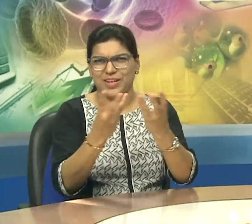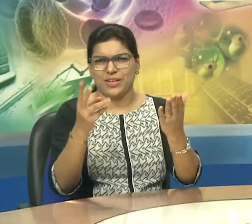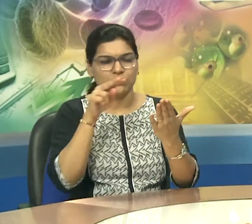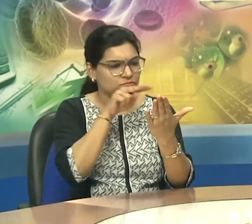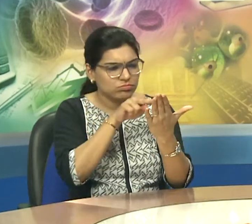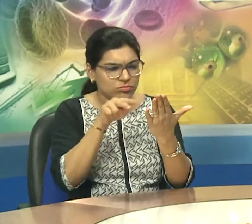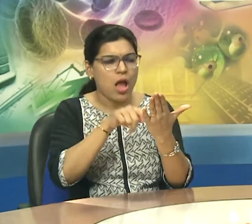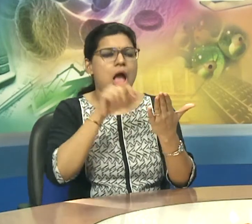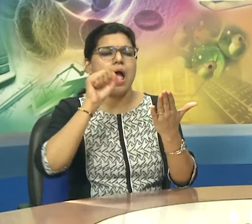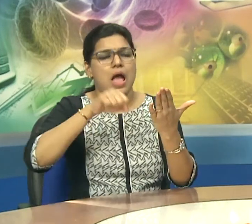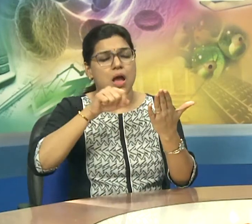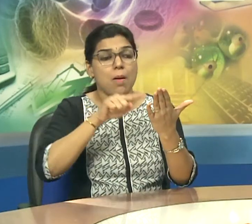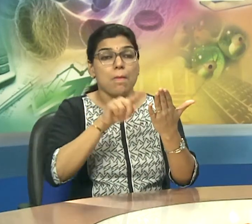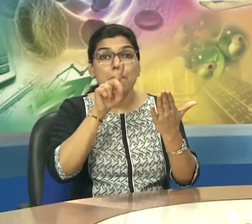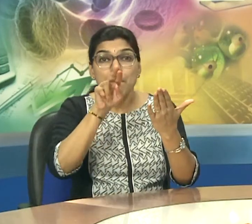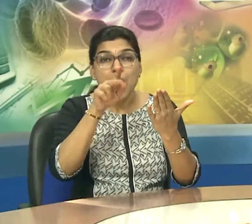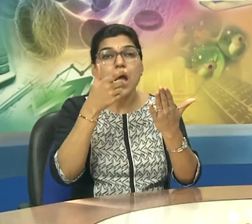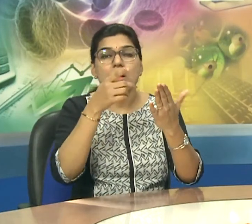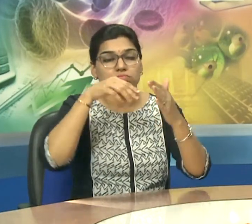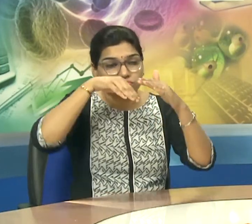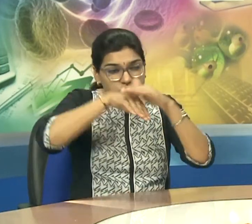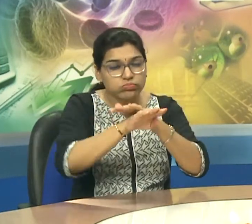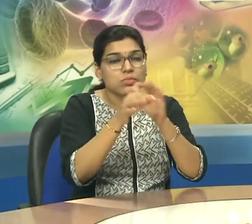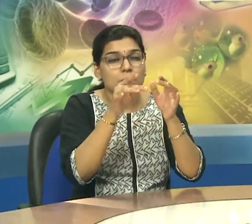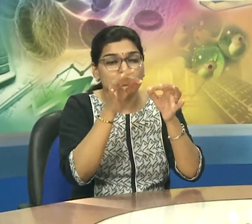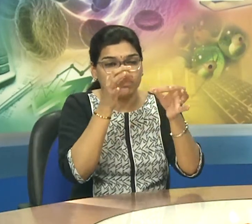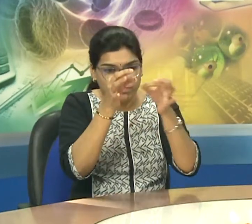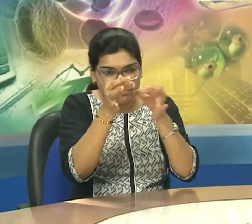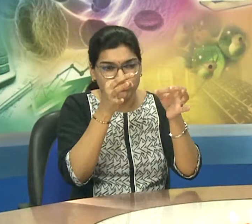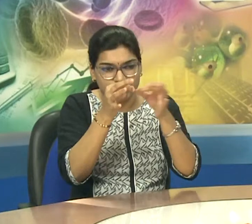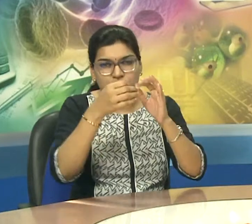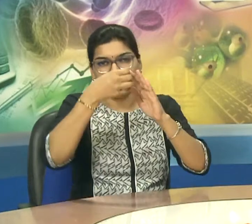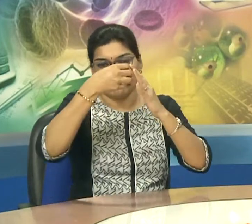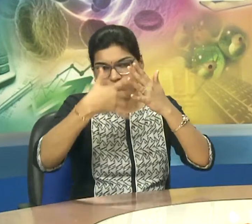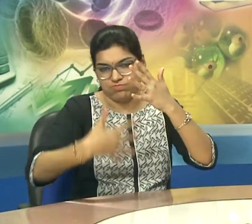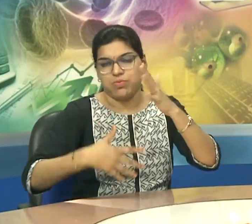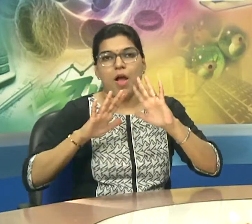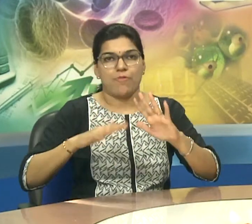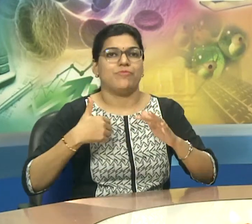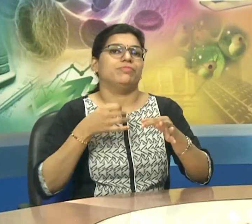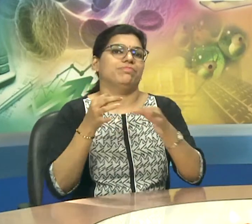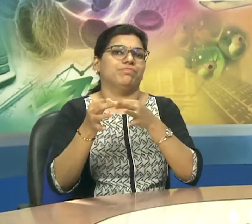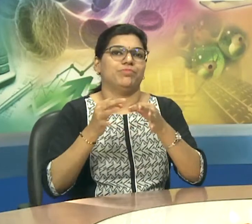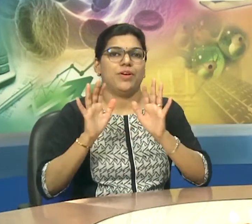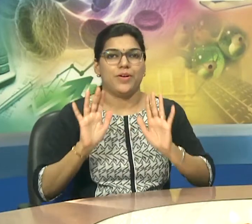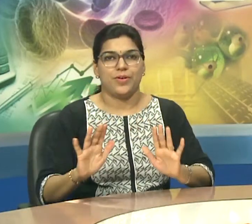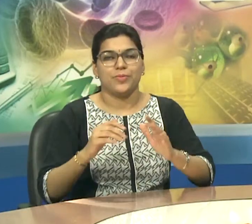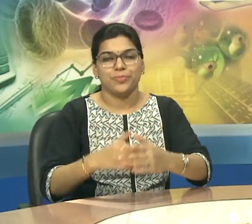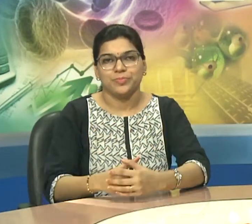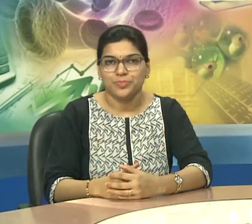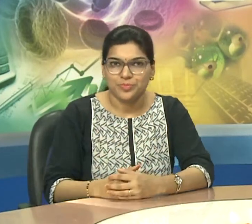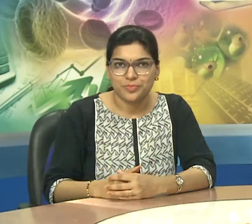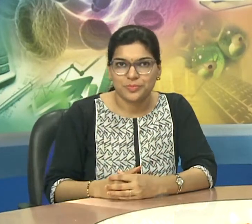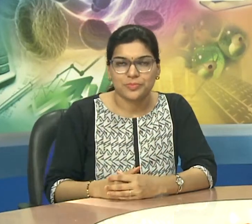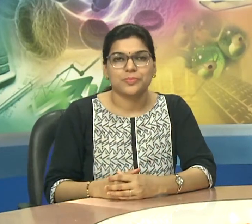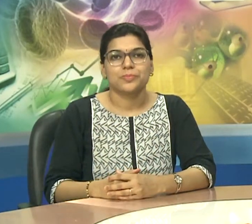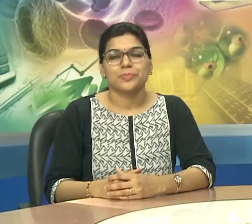seen these modal verbs quite often in different sentences. I would be explaining them to you